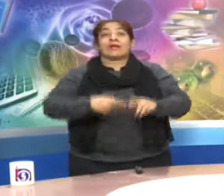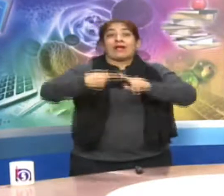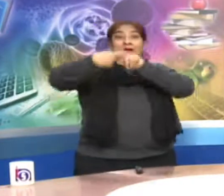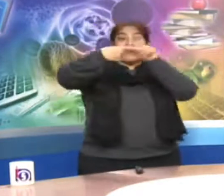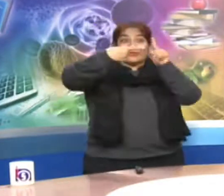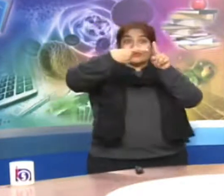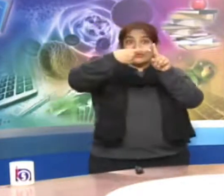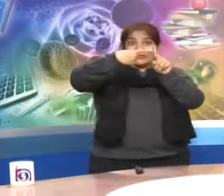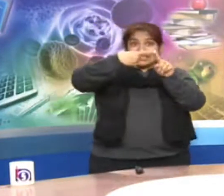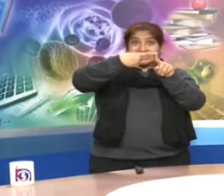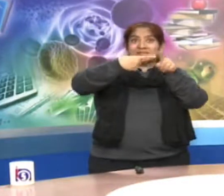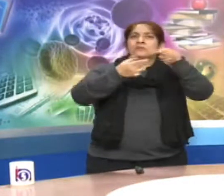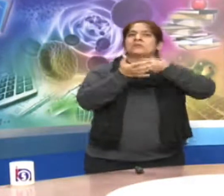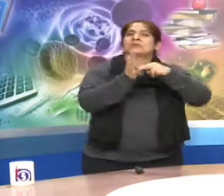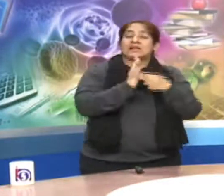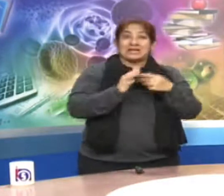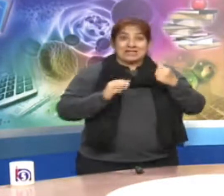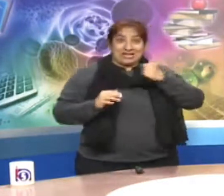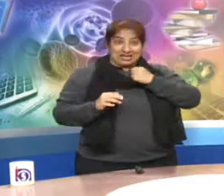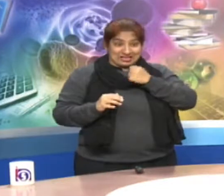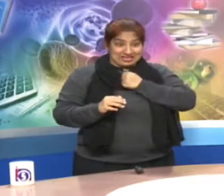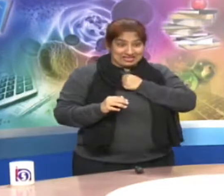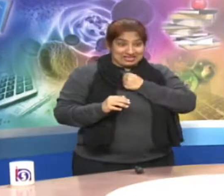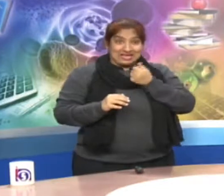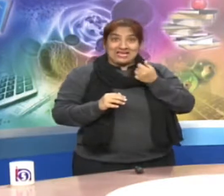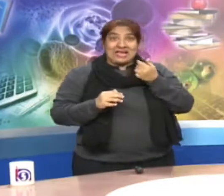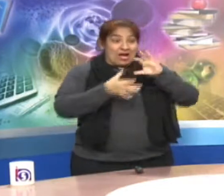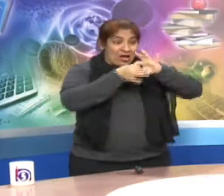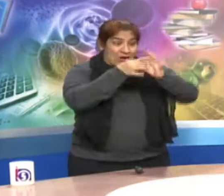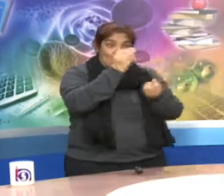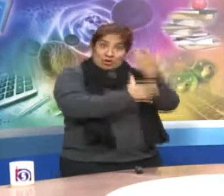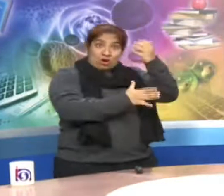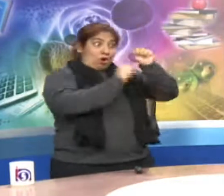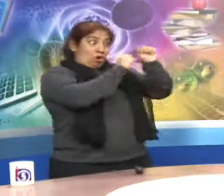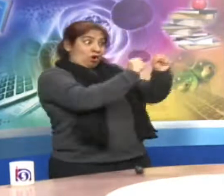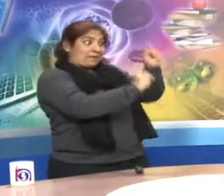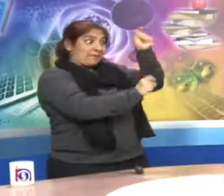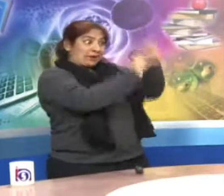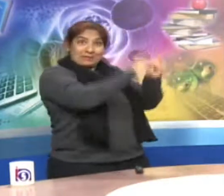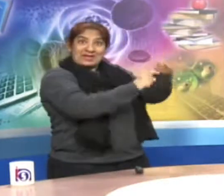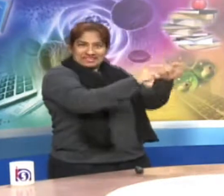I will explain you. So the first is teach the product